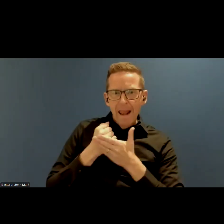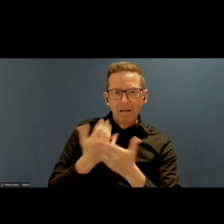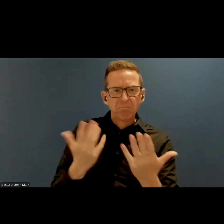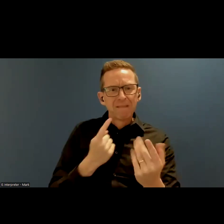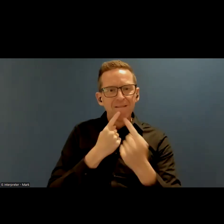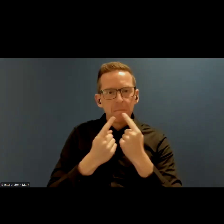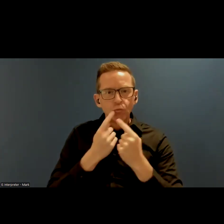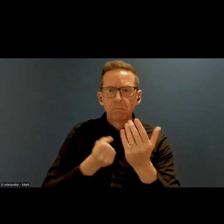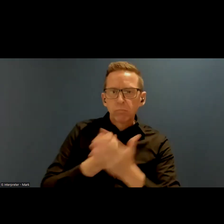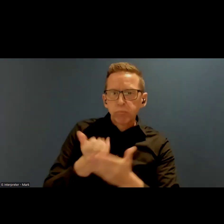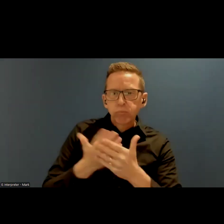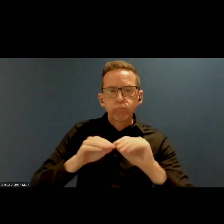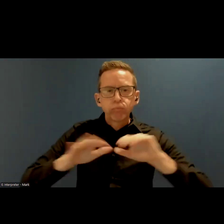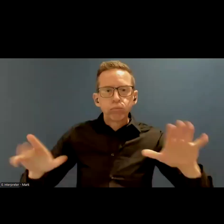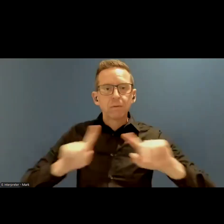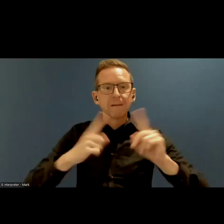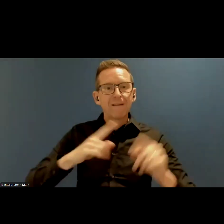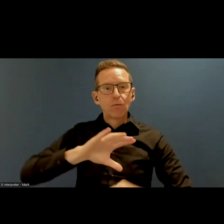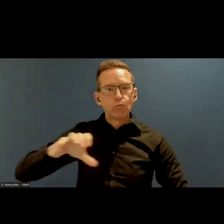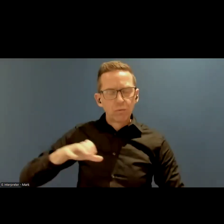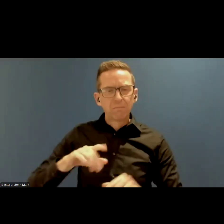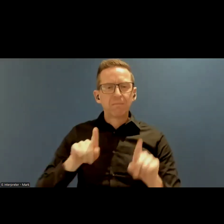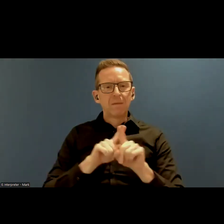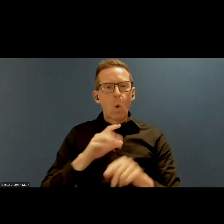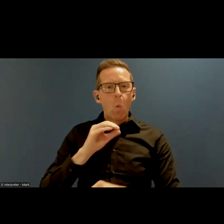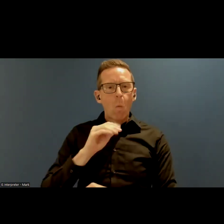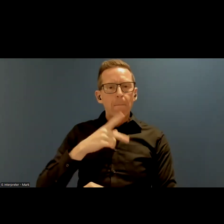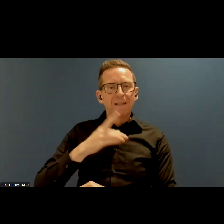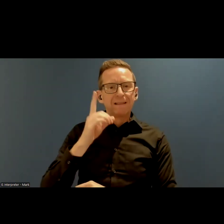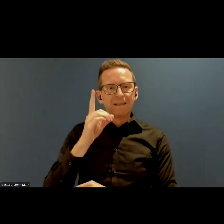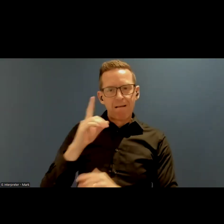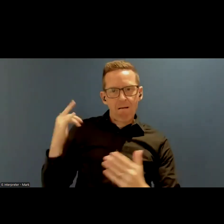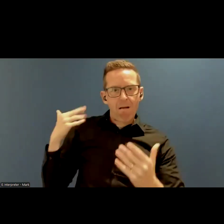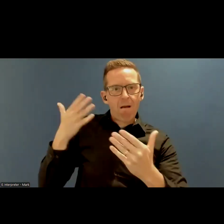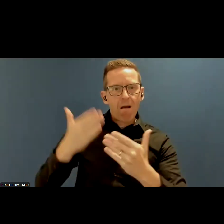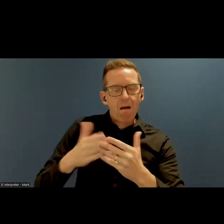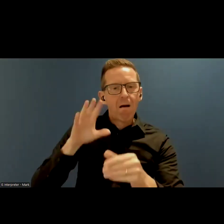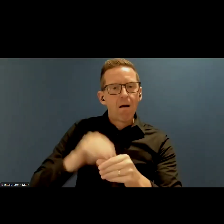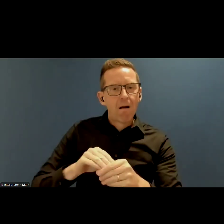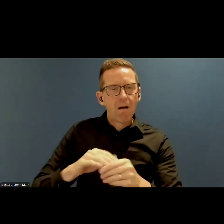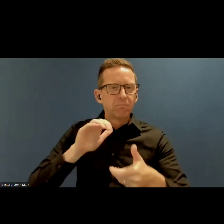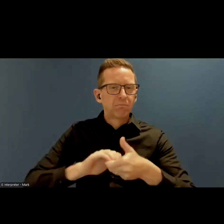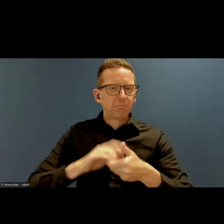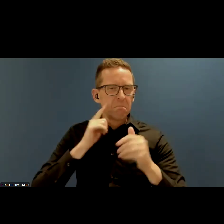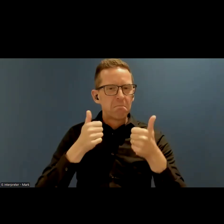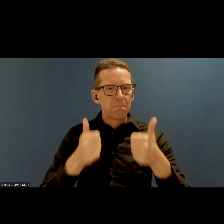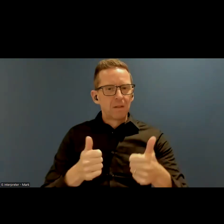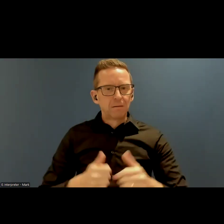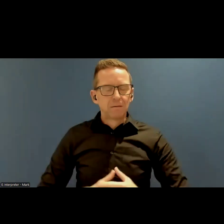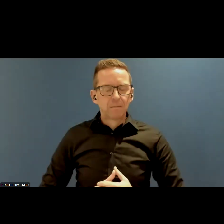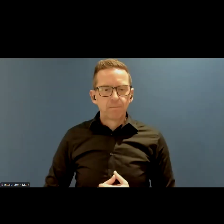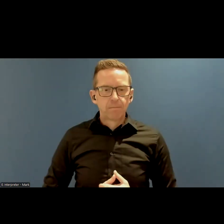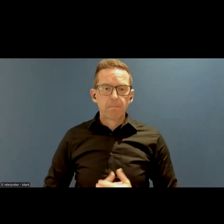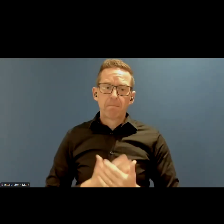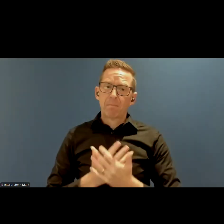between countries and OPDs that have been involved in these processes. So thank you very